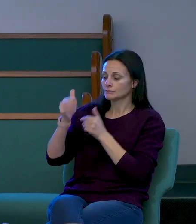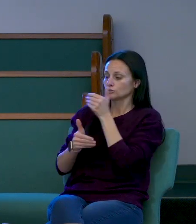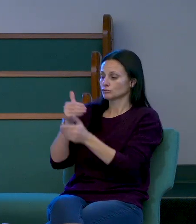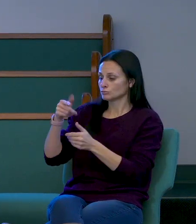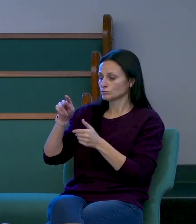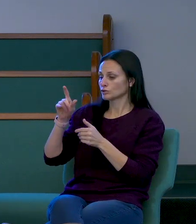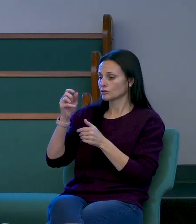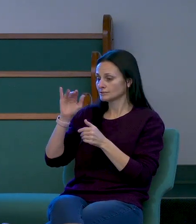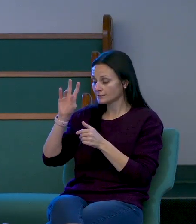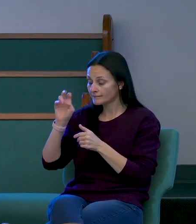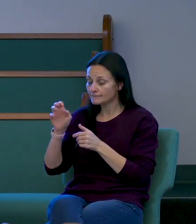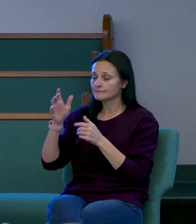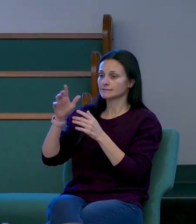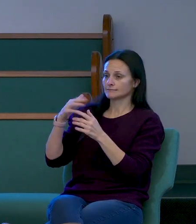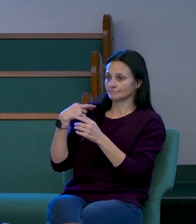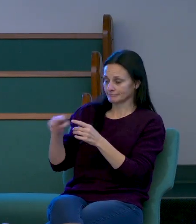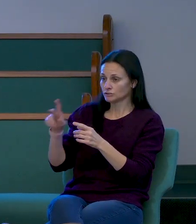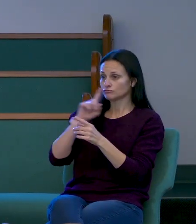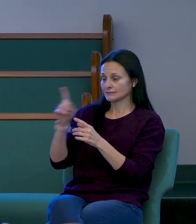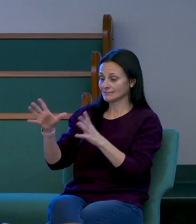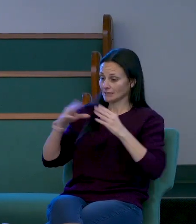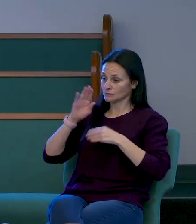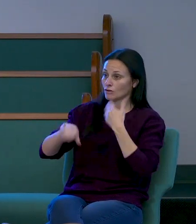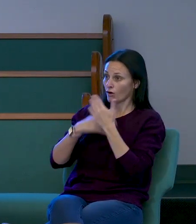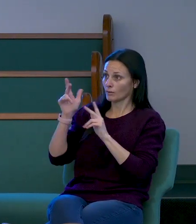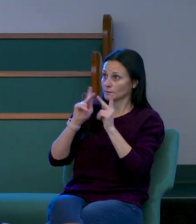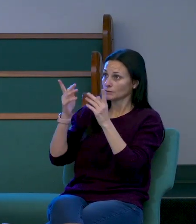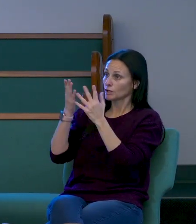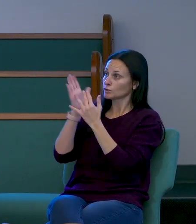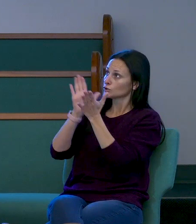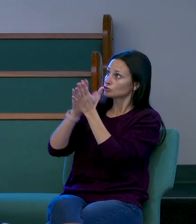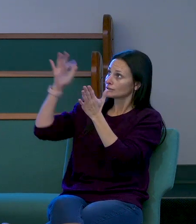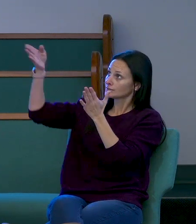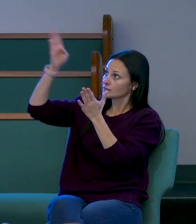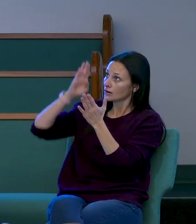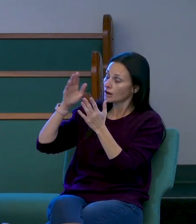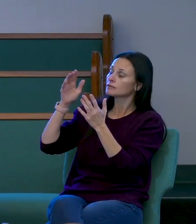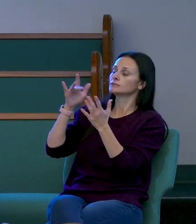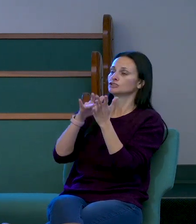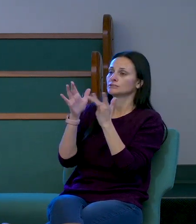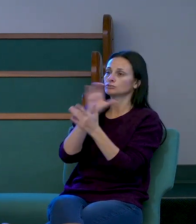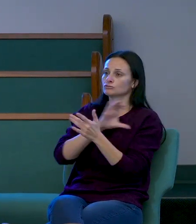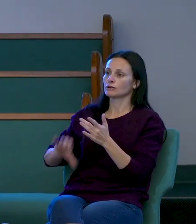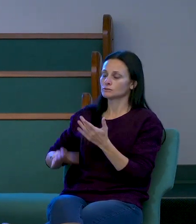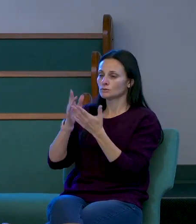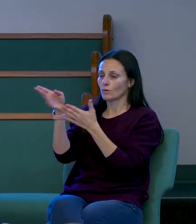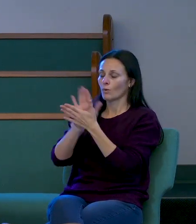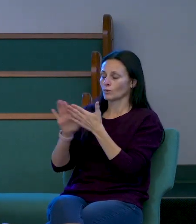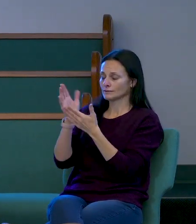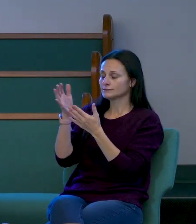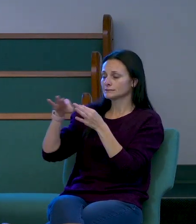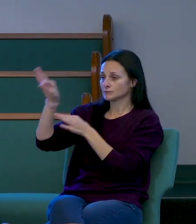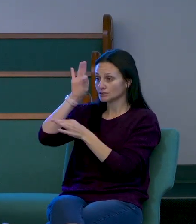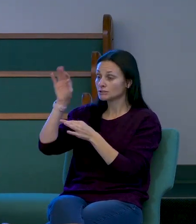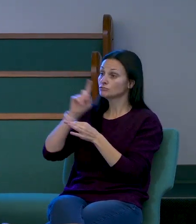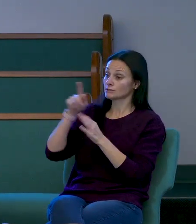that unconditionally accepts all people through the grace of God in Jesus Christ through the Holy Spirit. The revised social